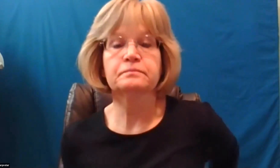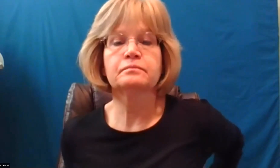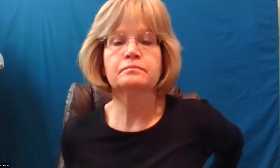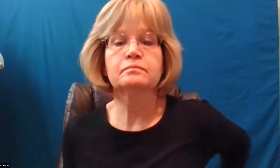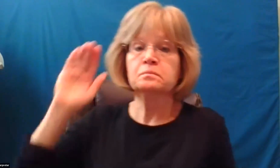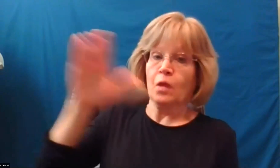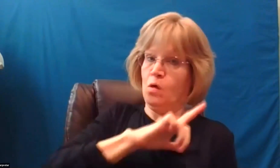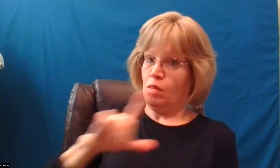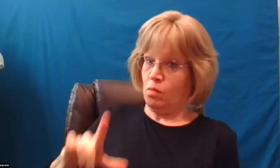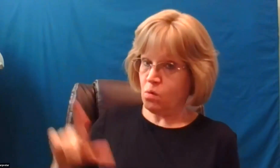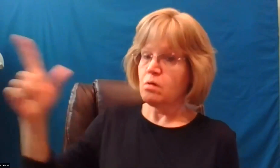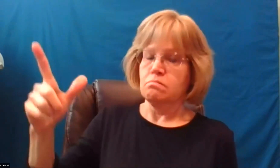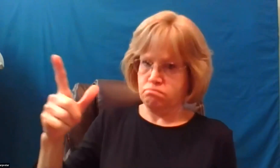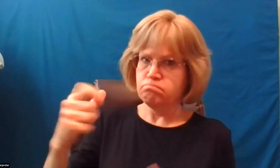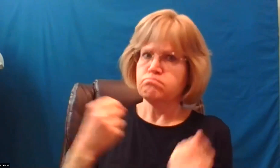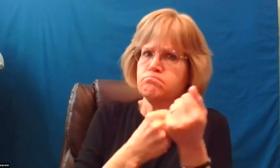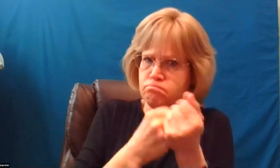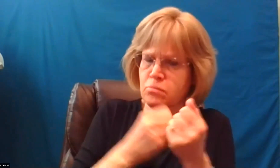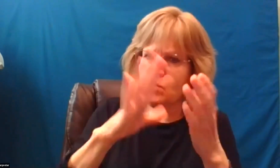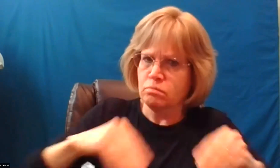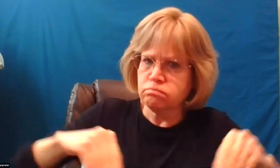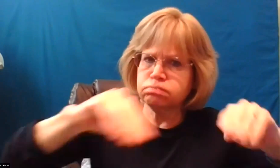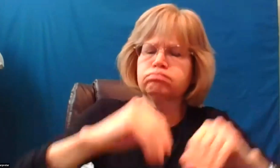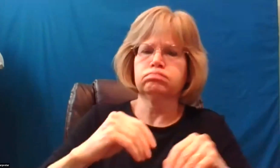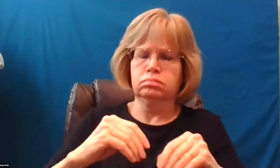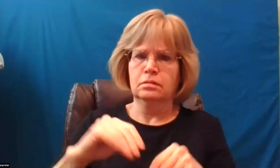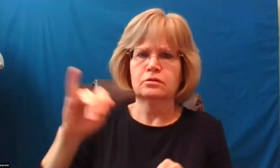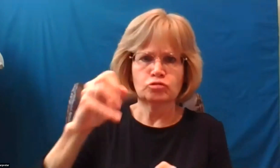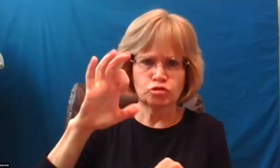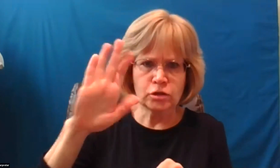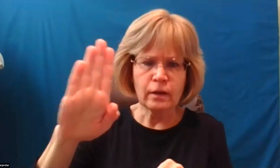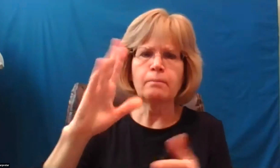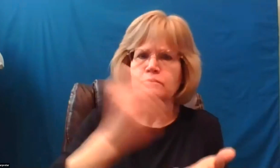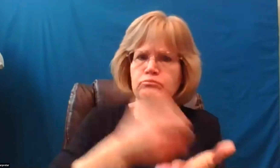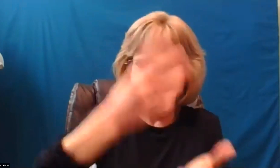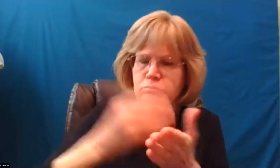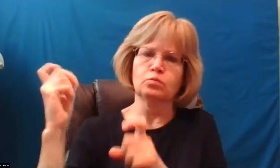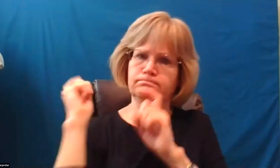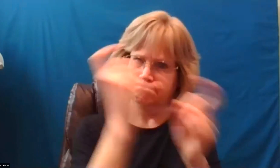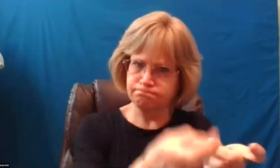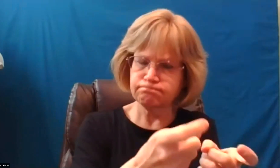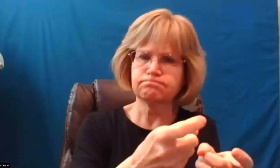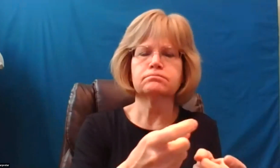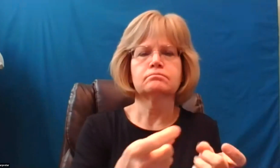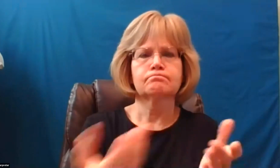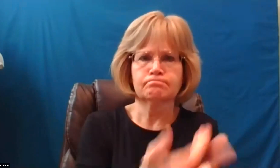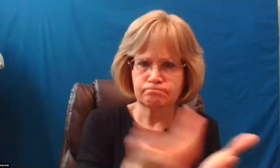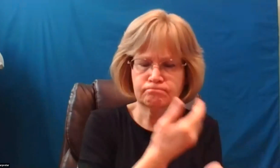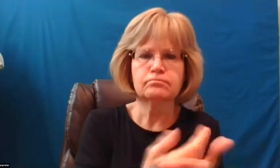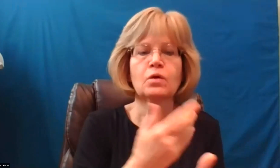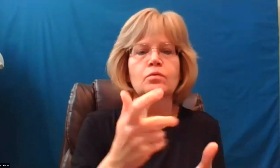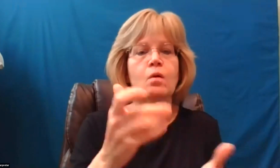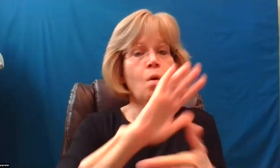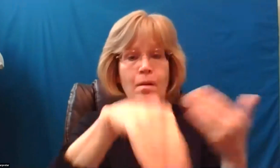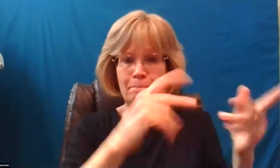Lord, you were favorable to your land. You restored the fortunes of Jacob. You forgave the iniquity of your people. You pardoned all